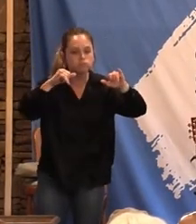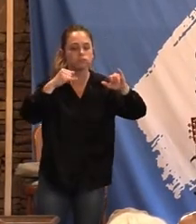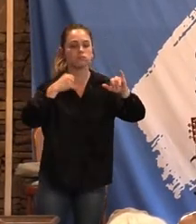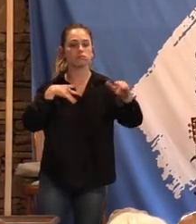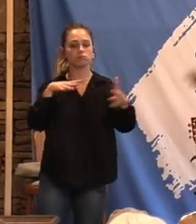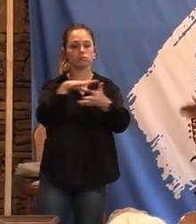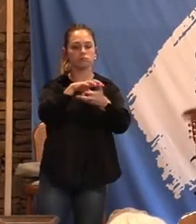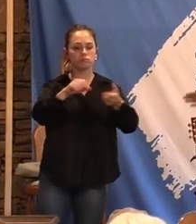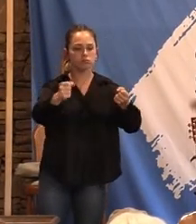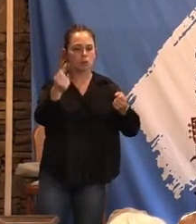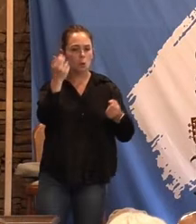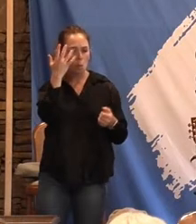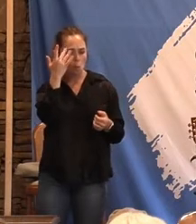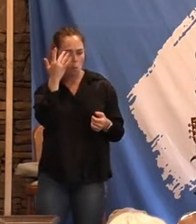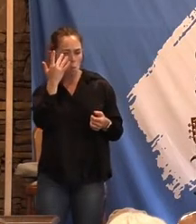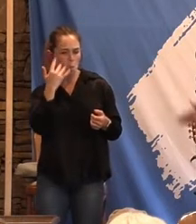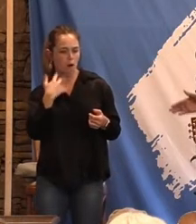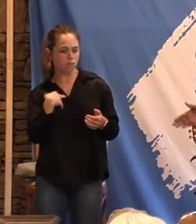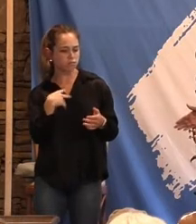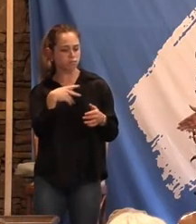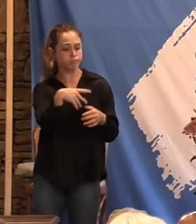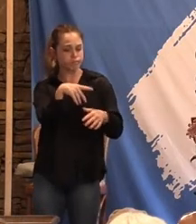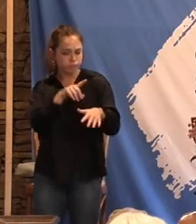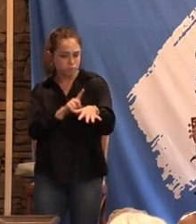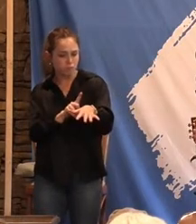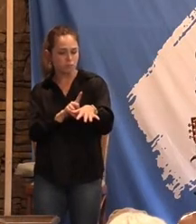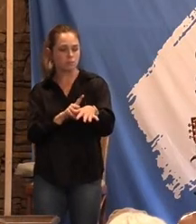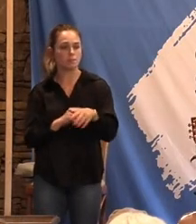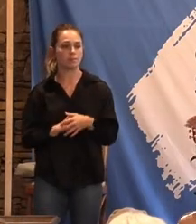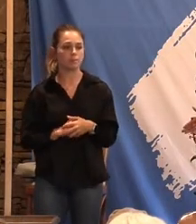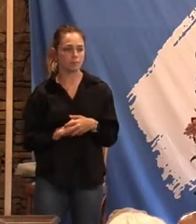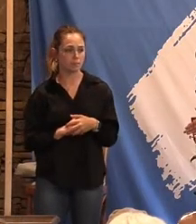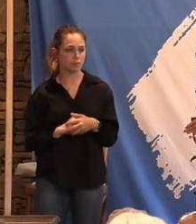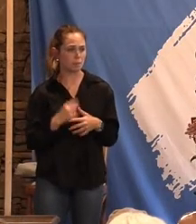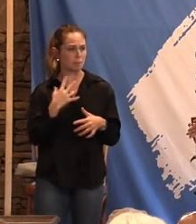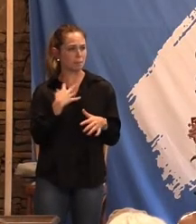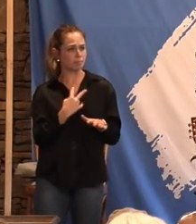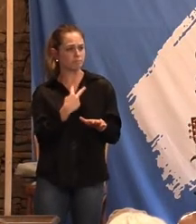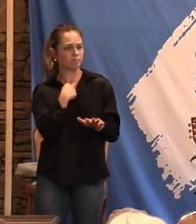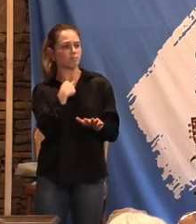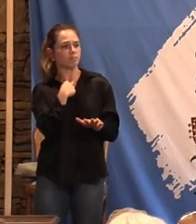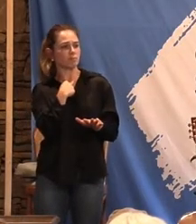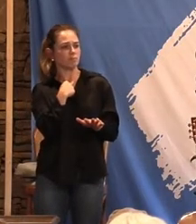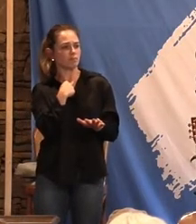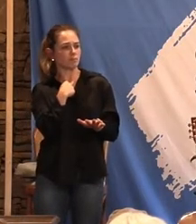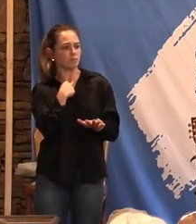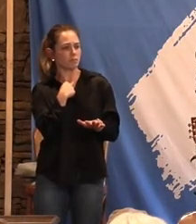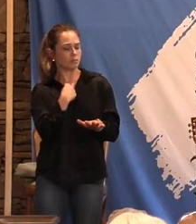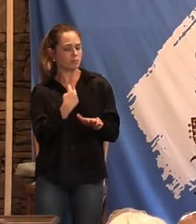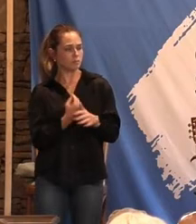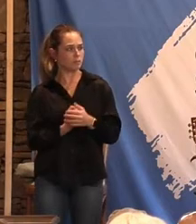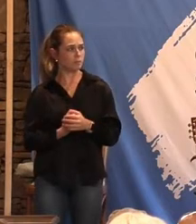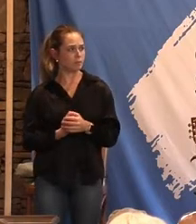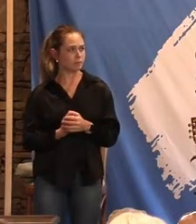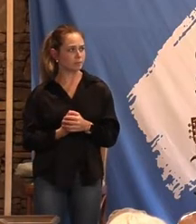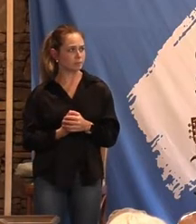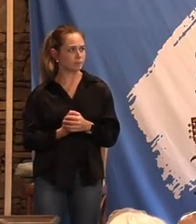whole thing down. Why are you standing back there being captive?